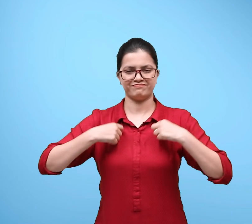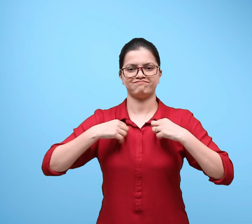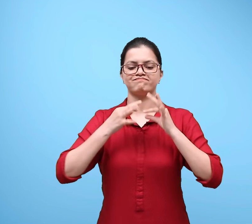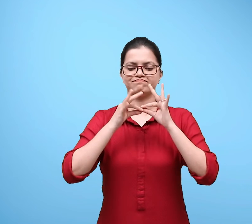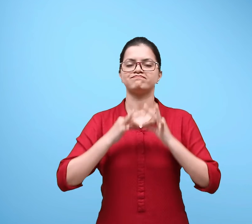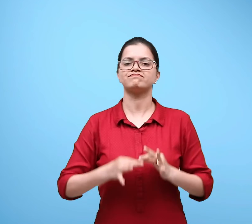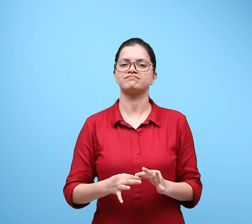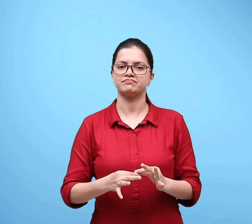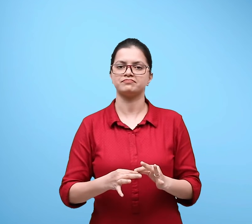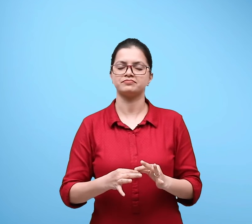cotton shirt.